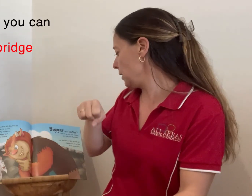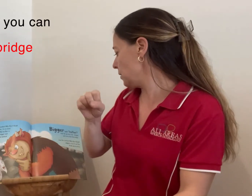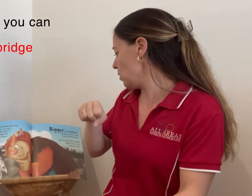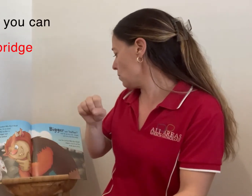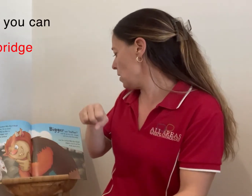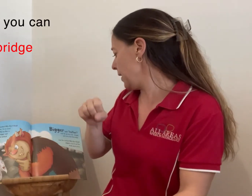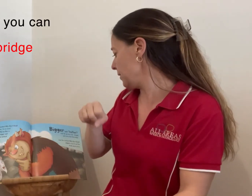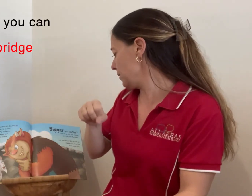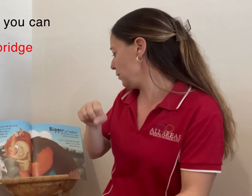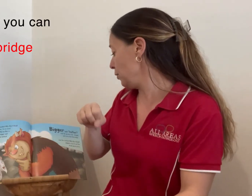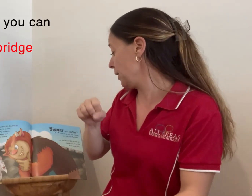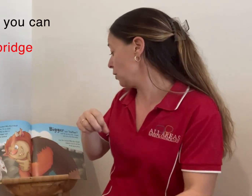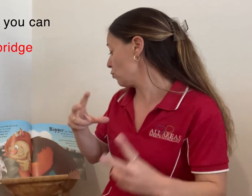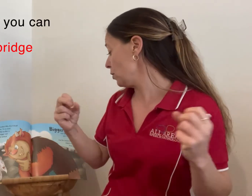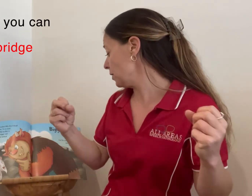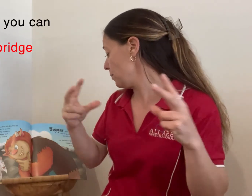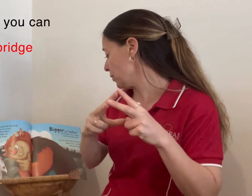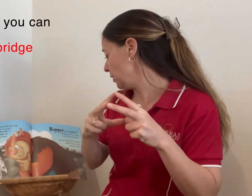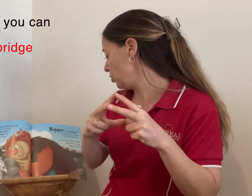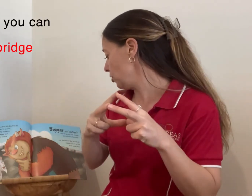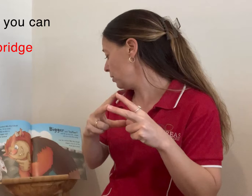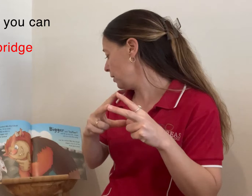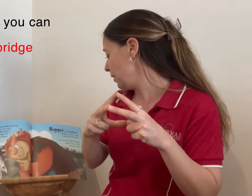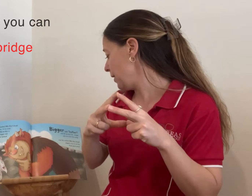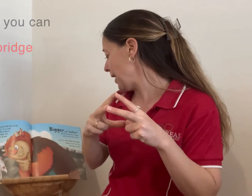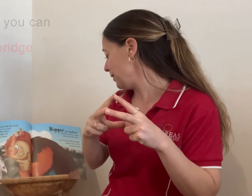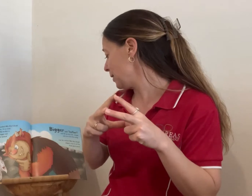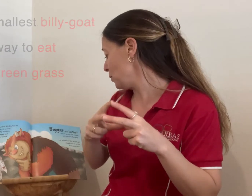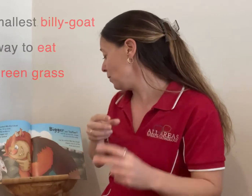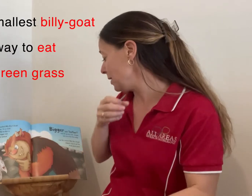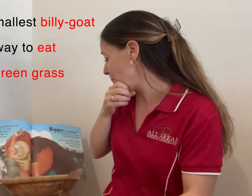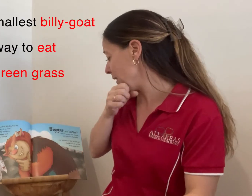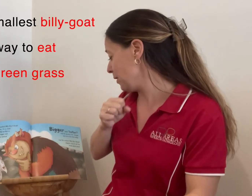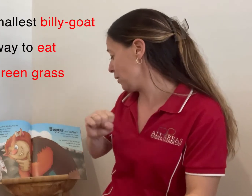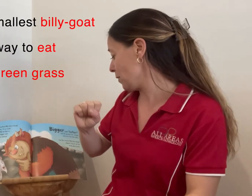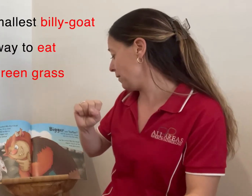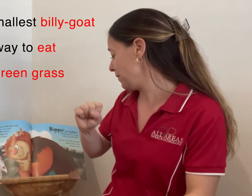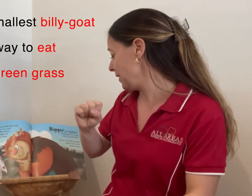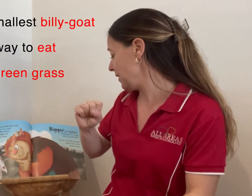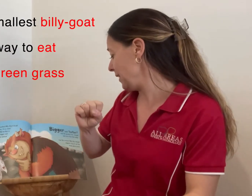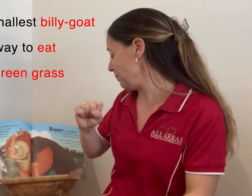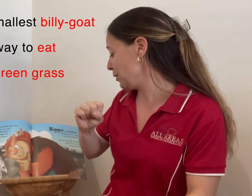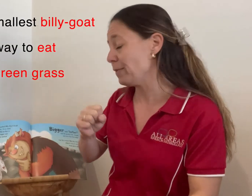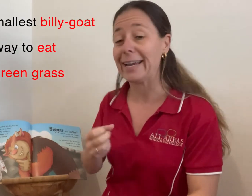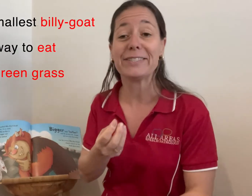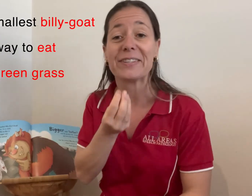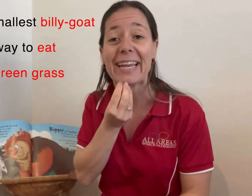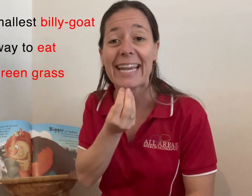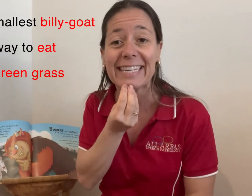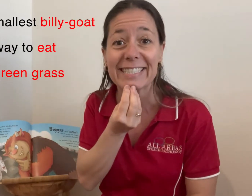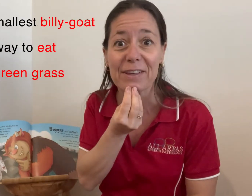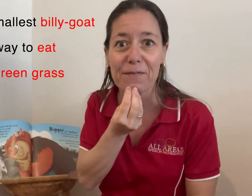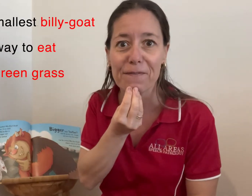all right, you can cross the bridge. And the smallest Billy Goat Gruff skipped away to eat the